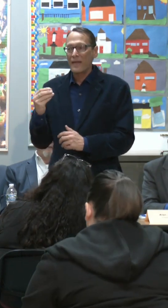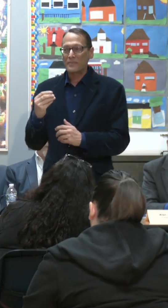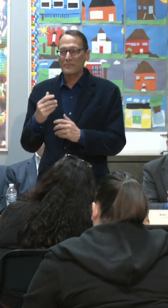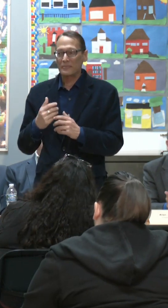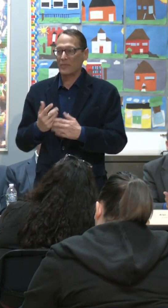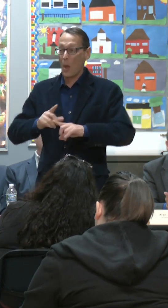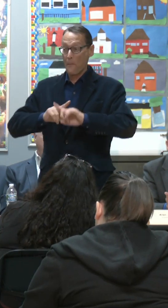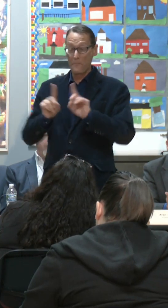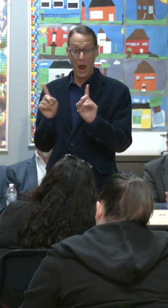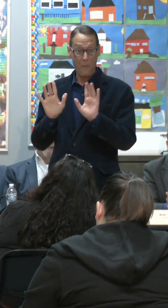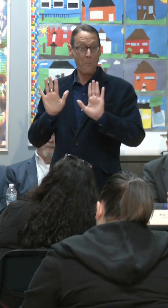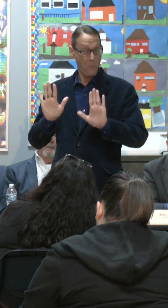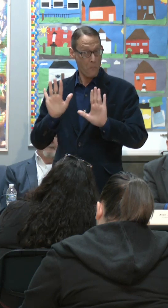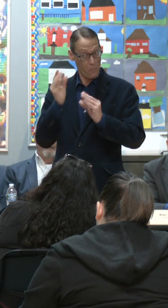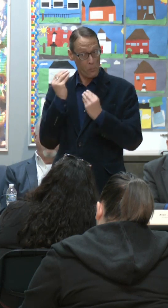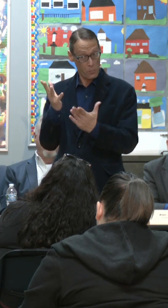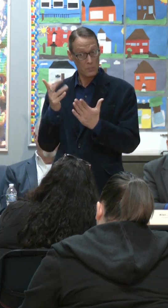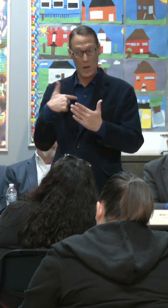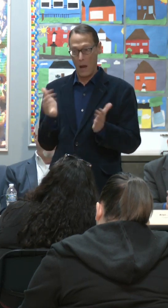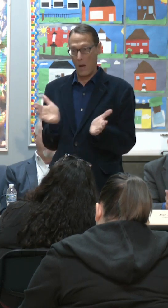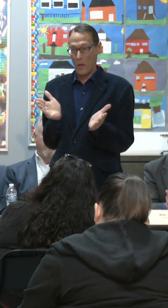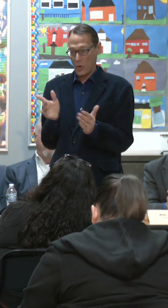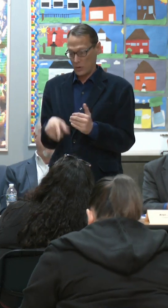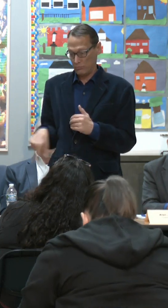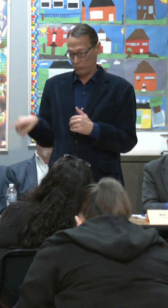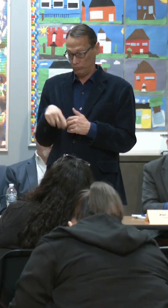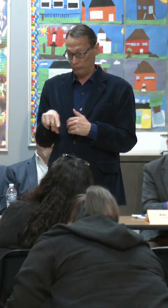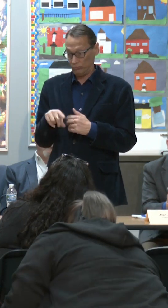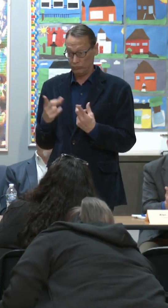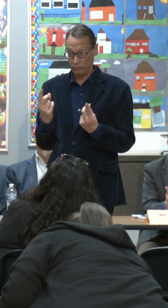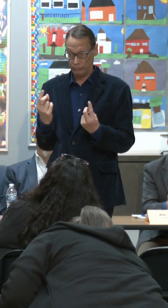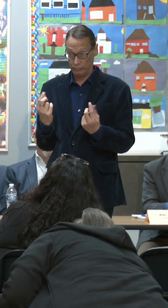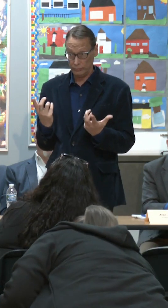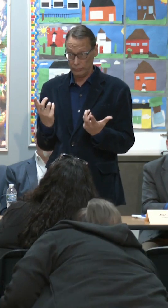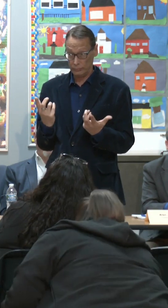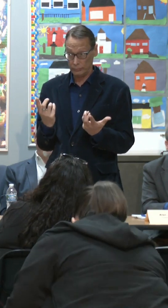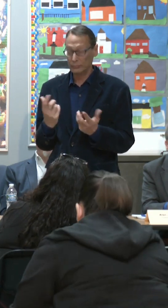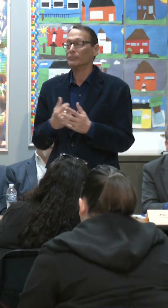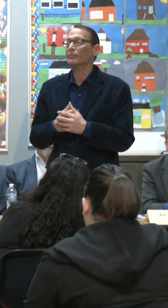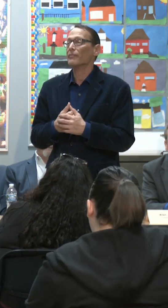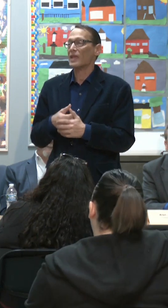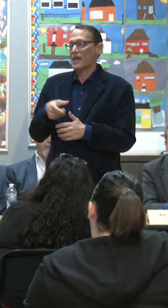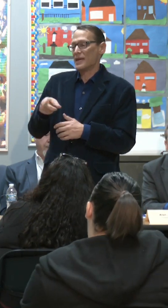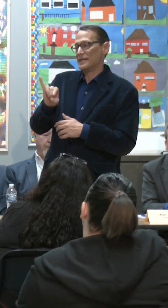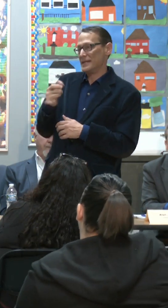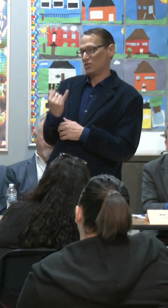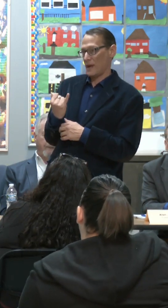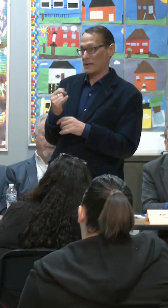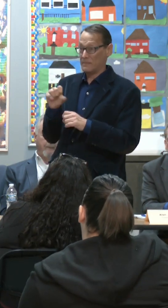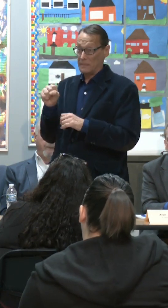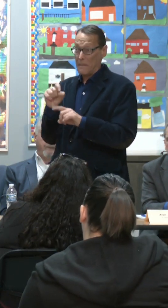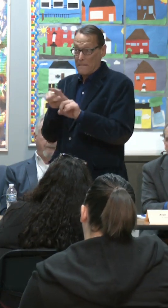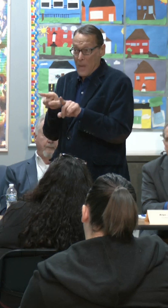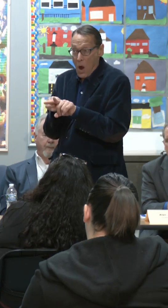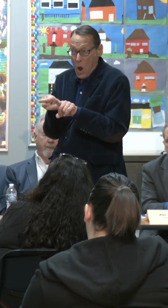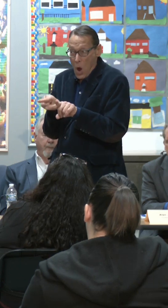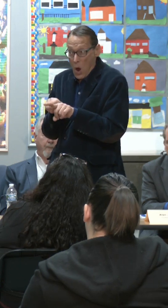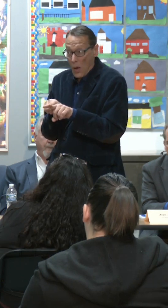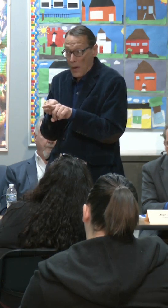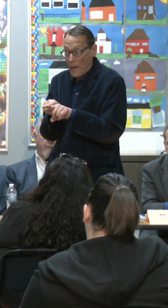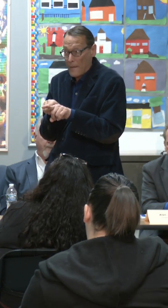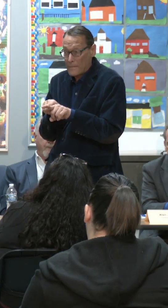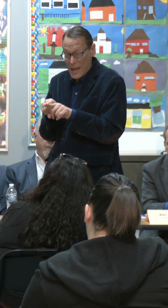But one of the things I encourage them is that, you know, not only are they DJs, we're teaching them